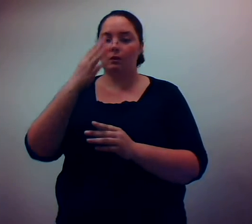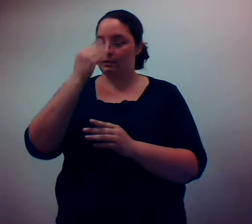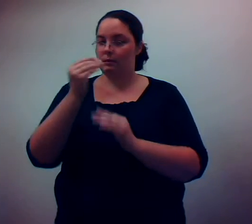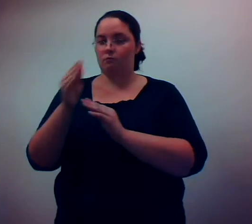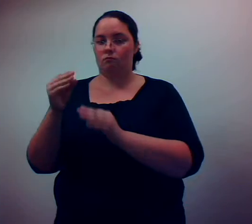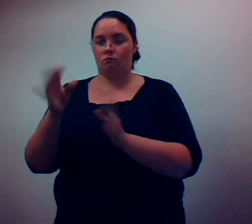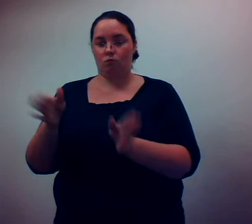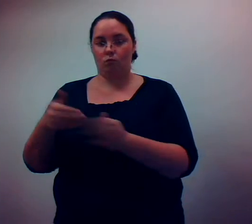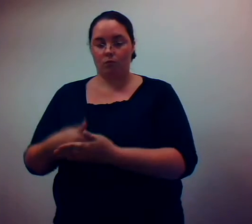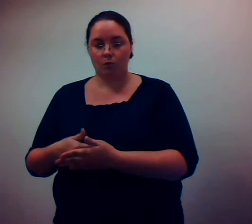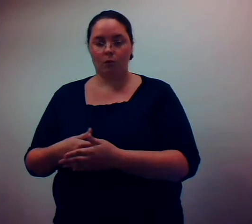having the bathroom.